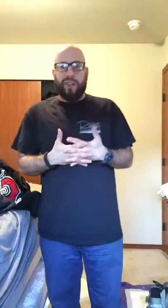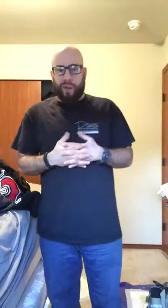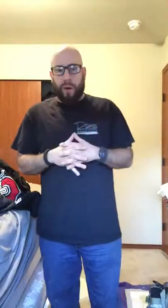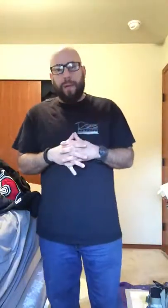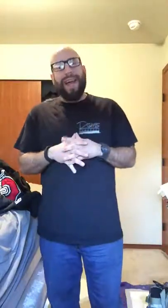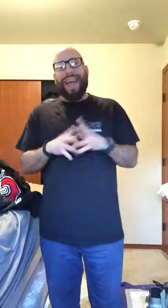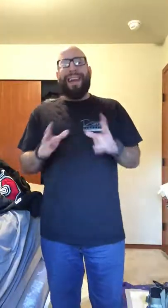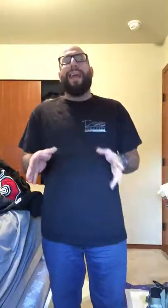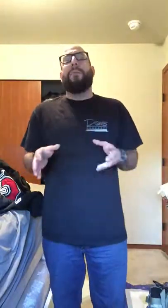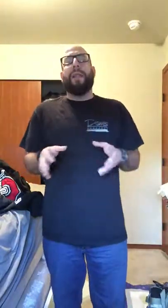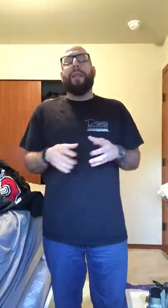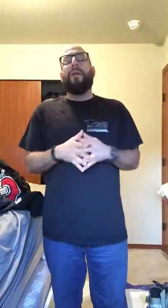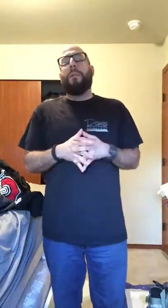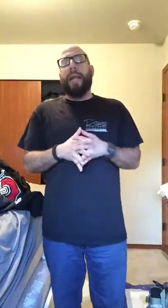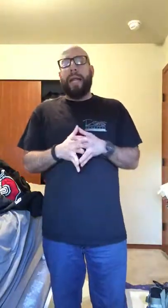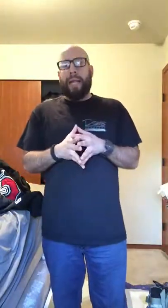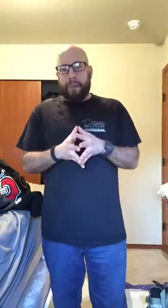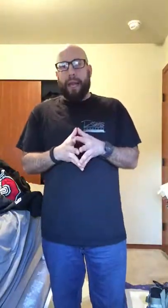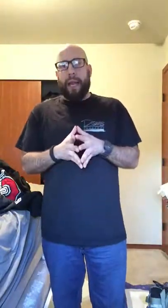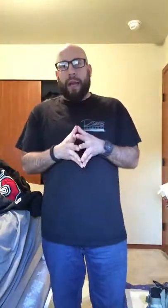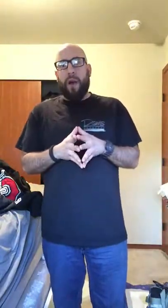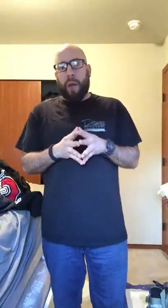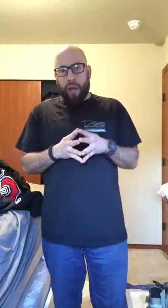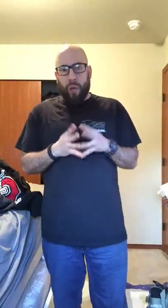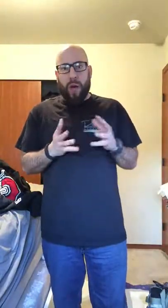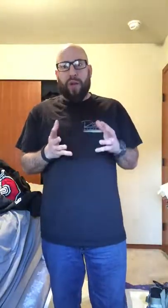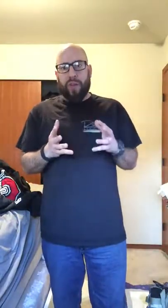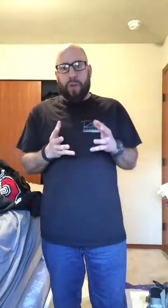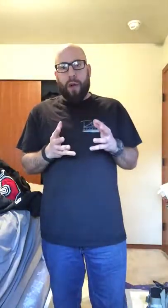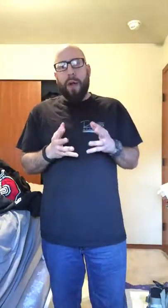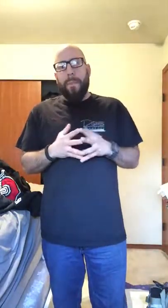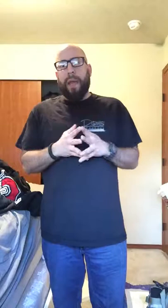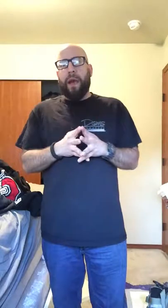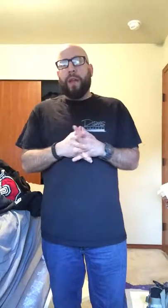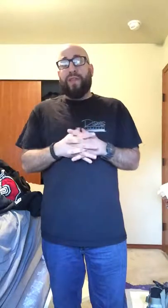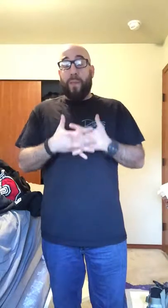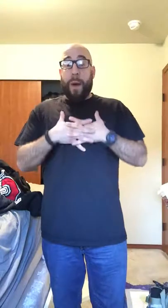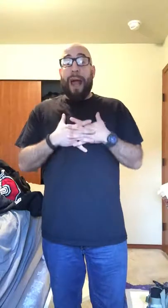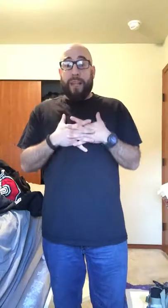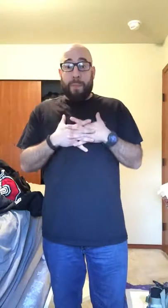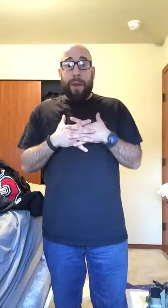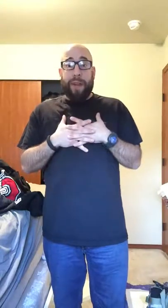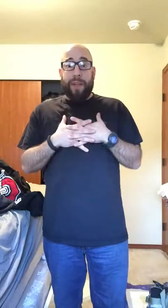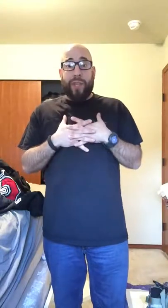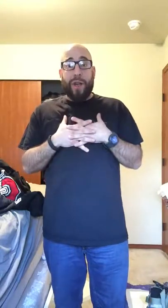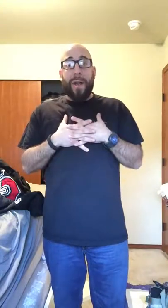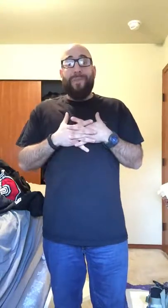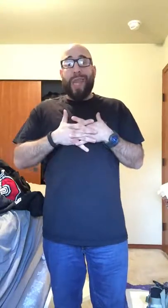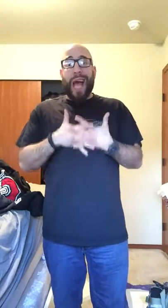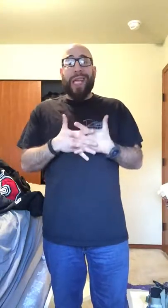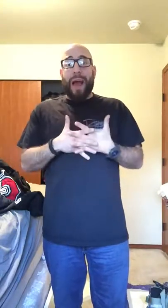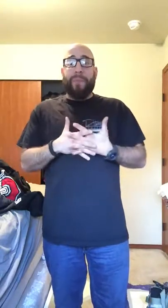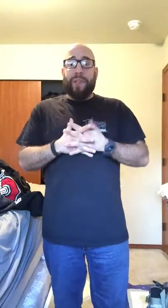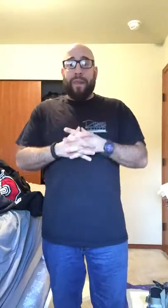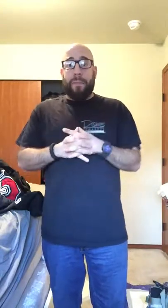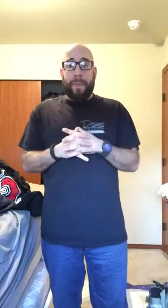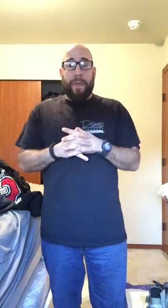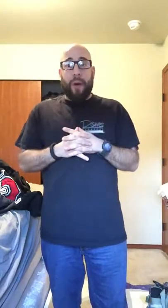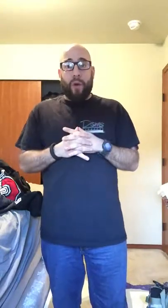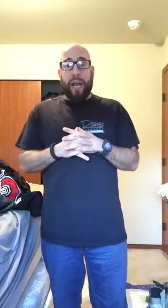store. It can be a little bit intimidating going into a gun store because from my experience, 99% of the people that work in